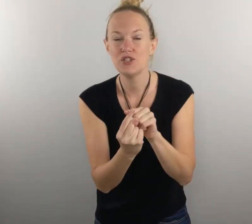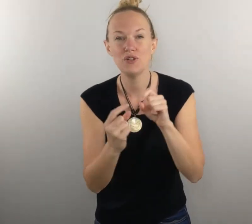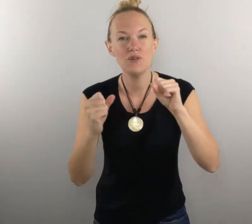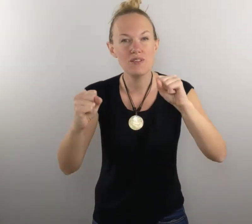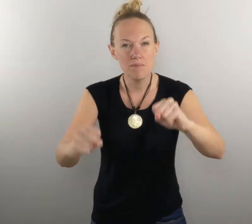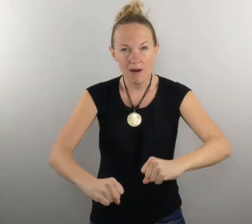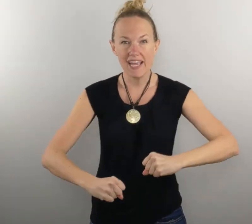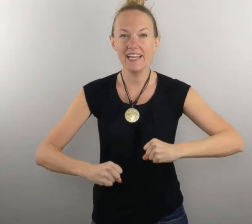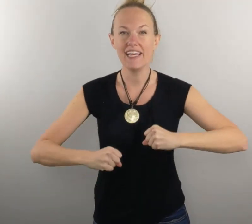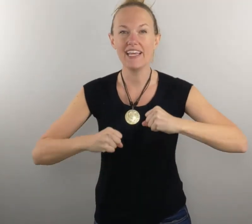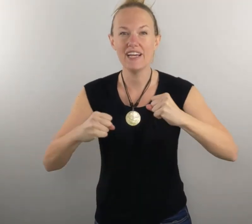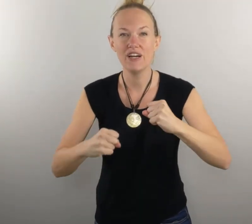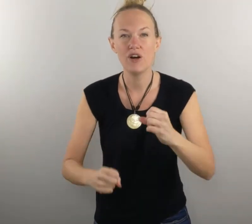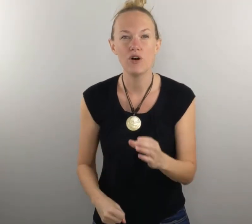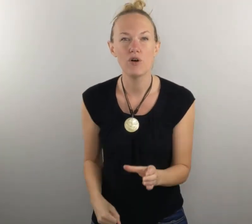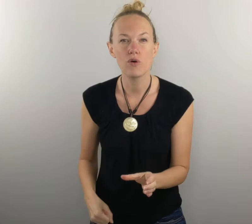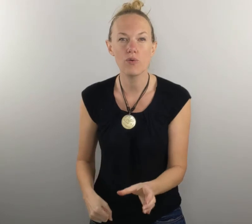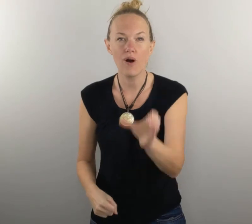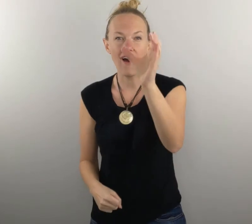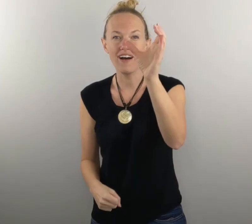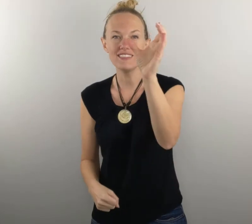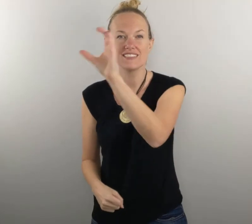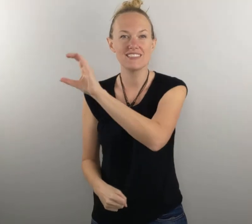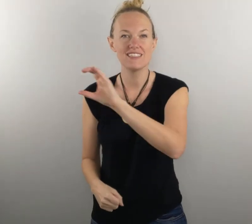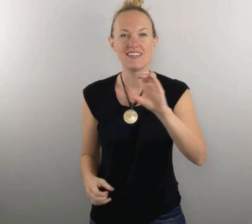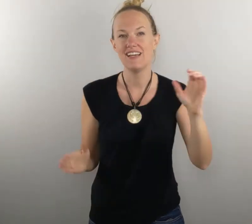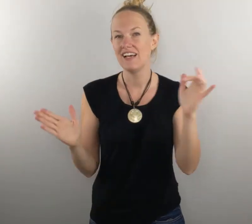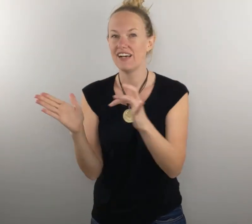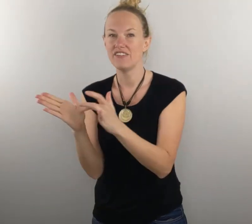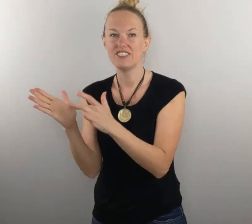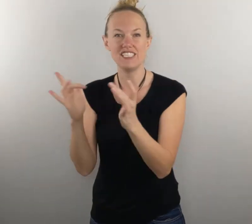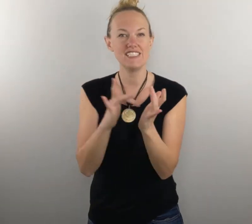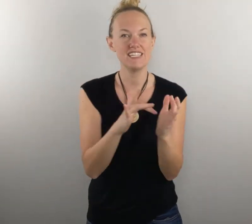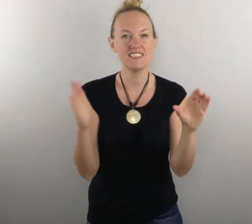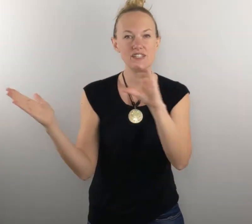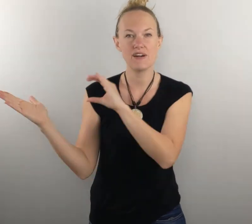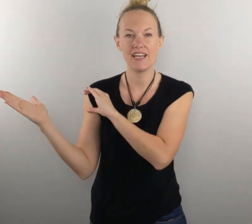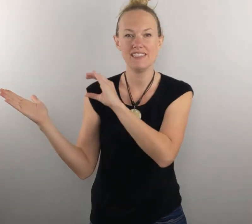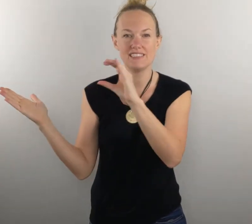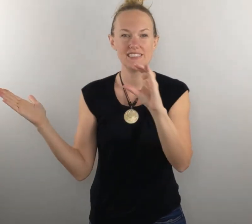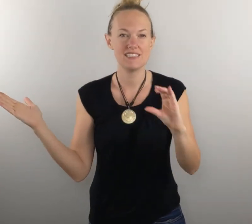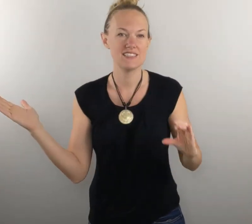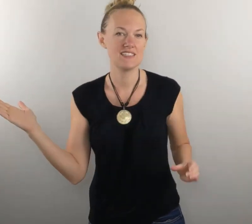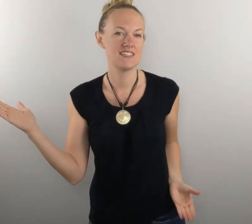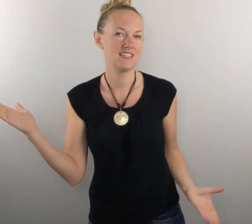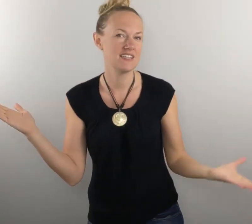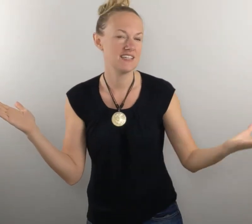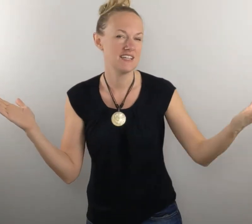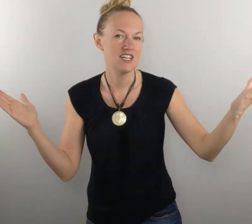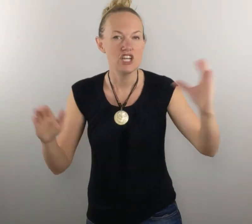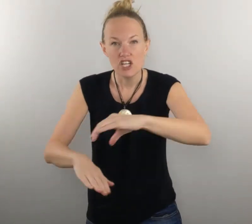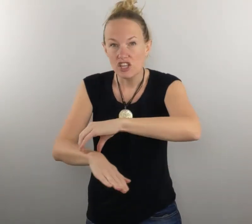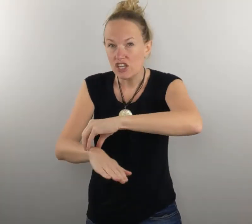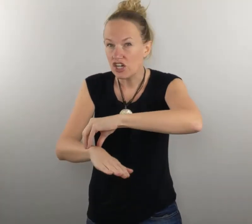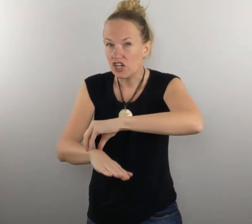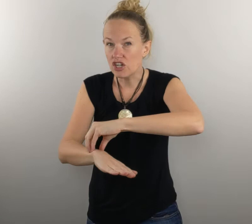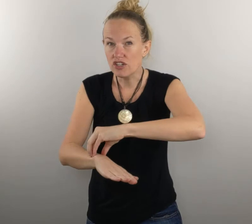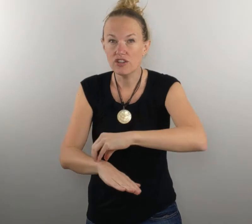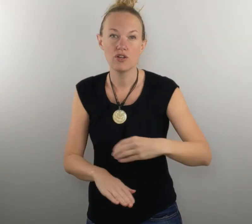to the mighty cross of Jesus Christ, the earth